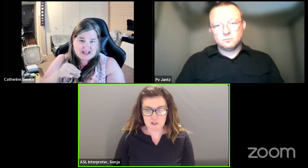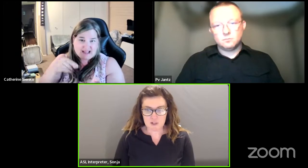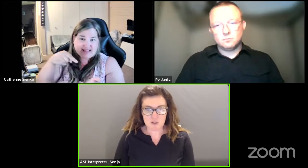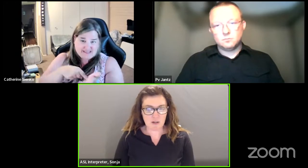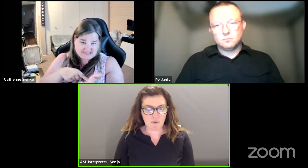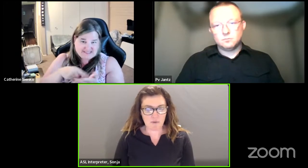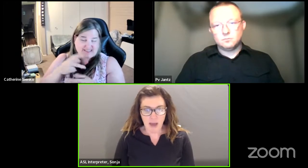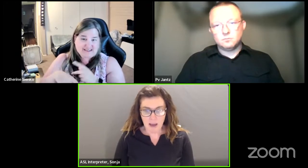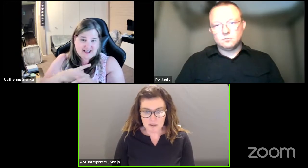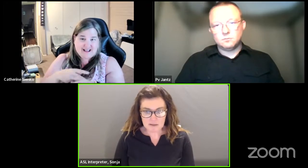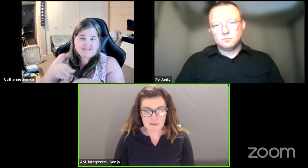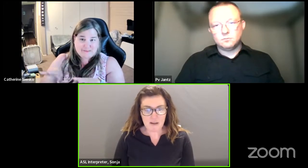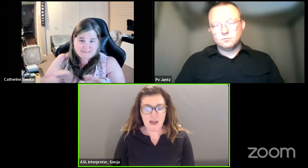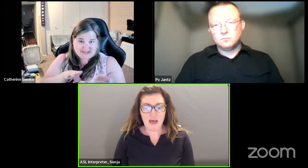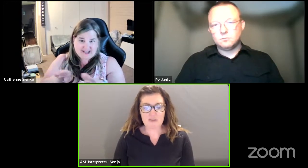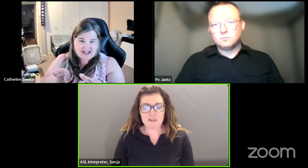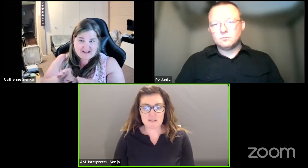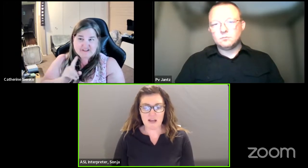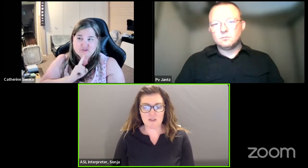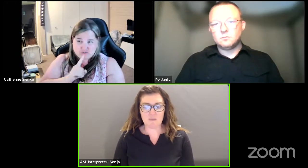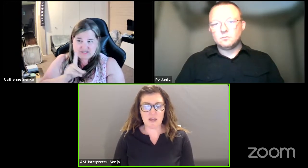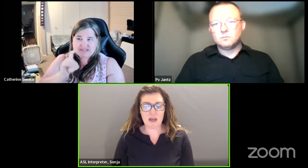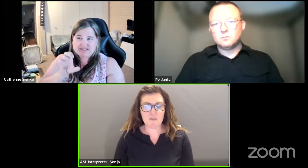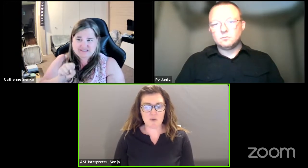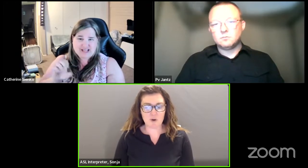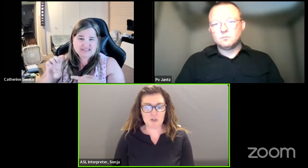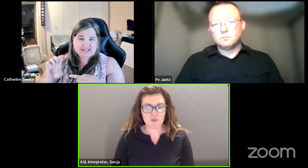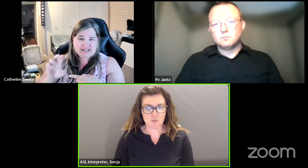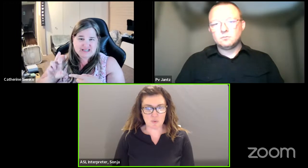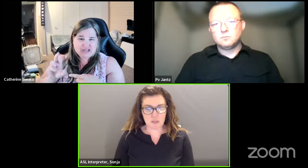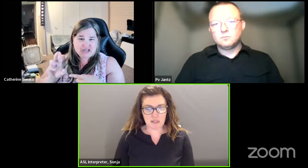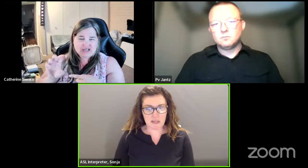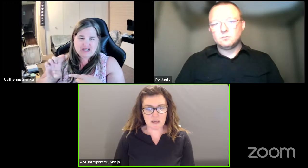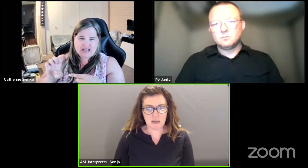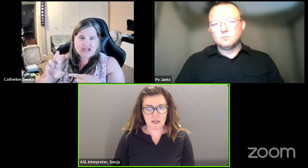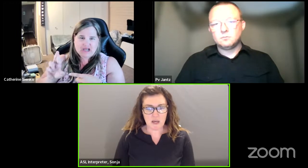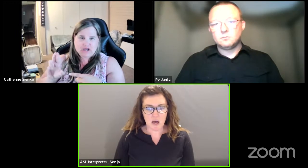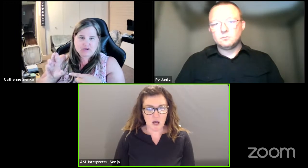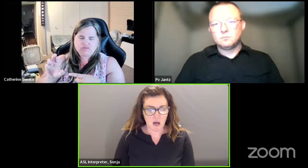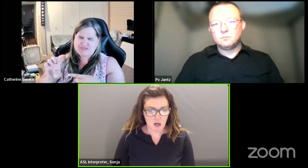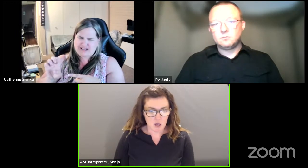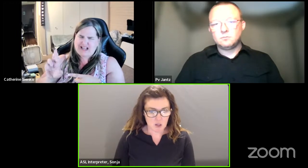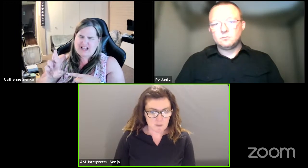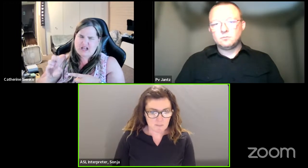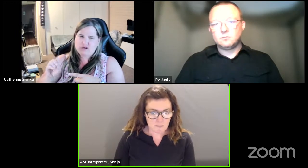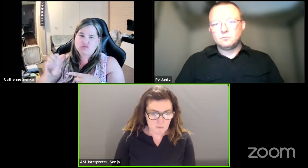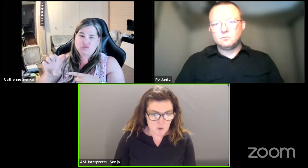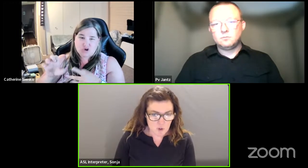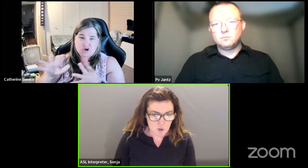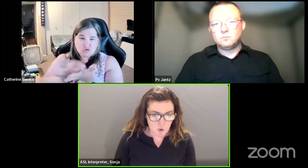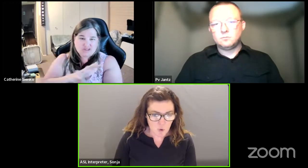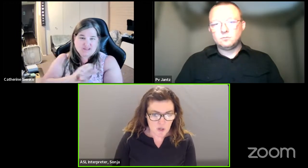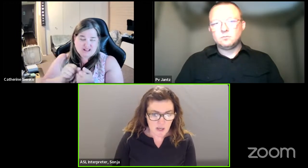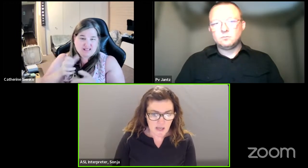of action should never have happened. And this kind of behavior is really